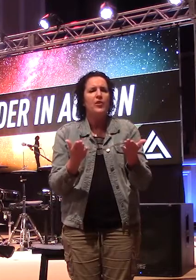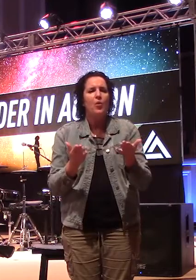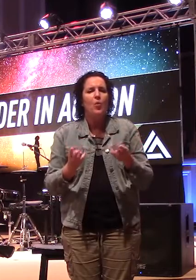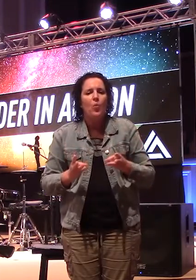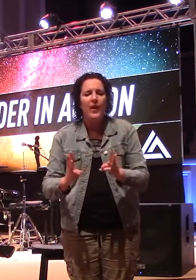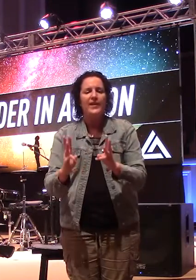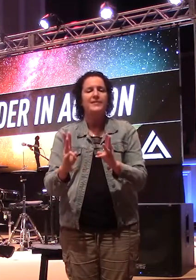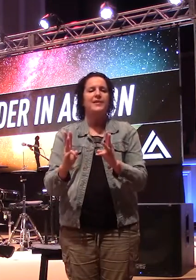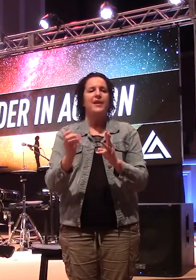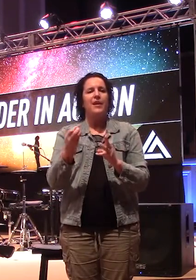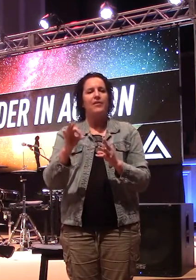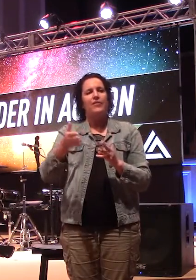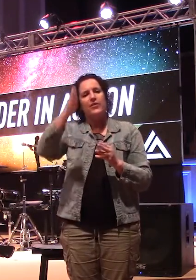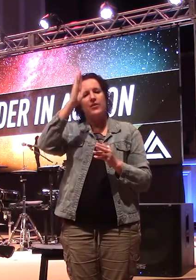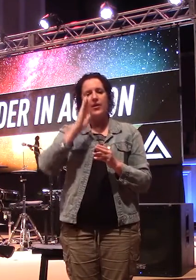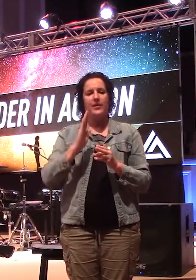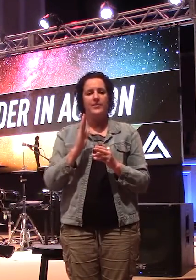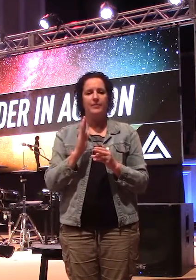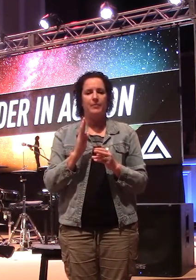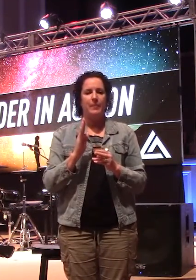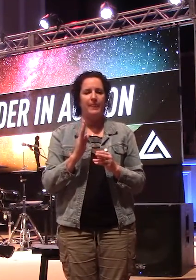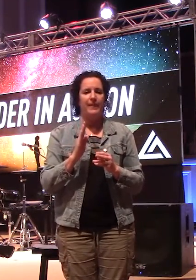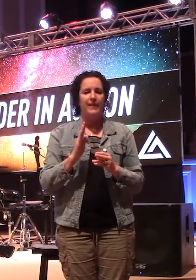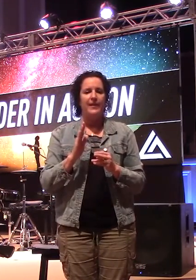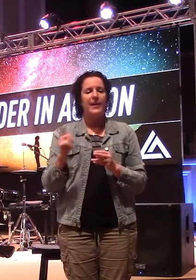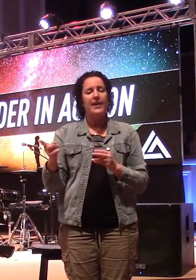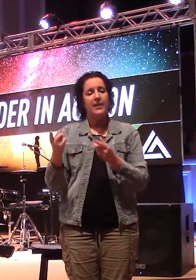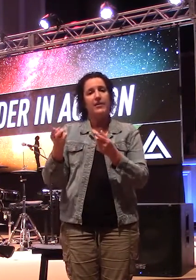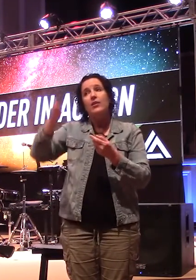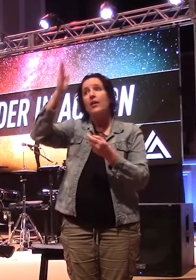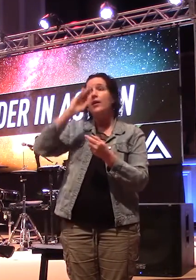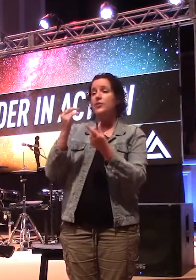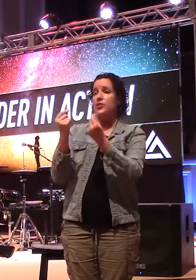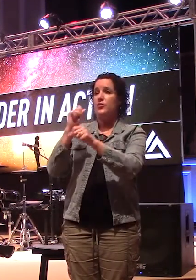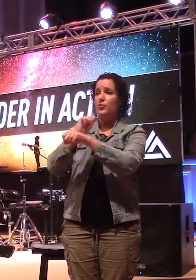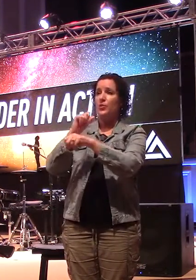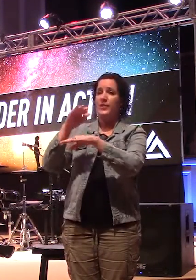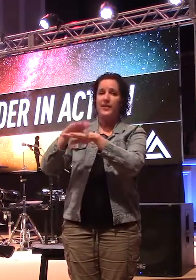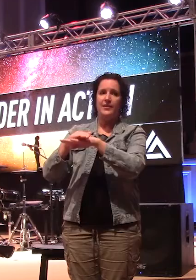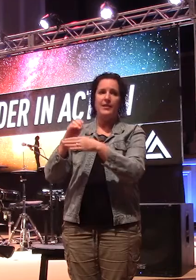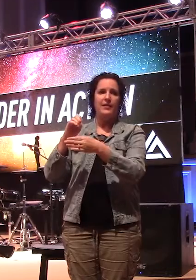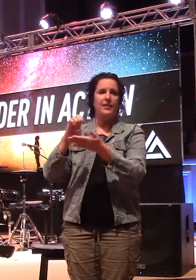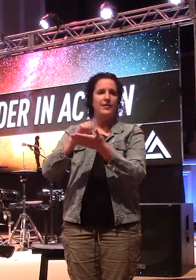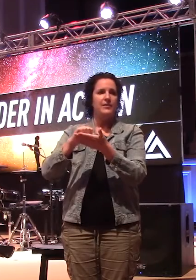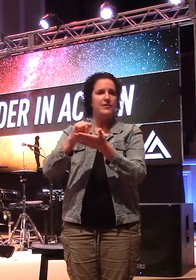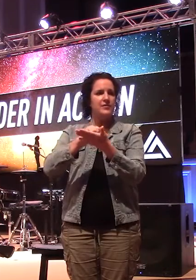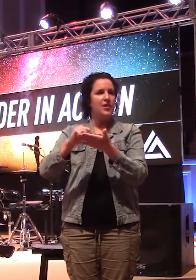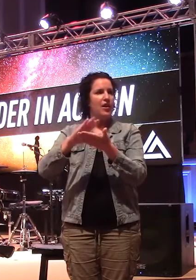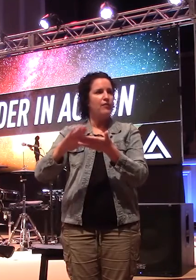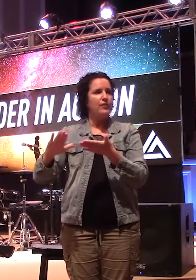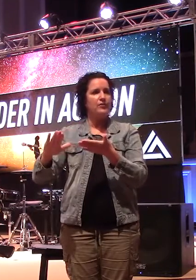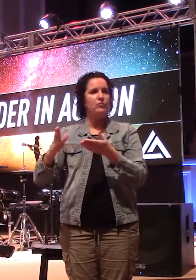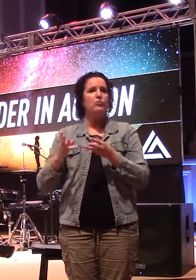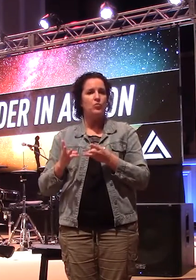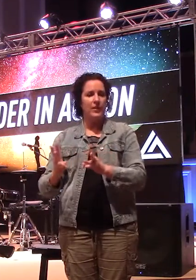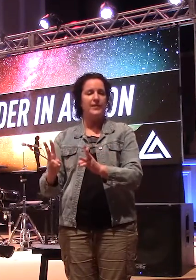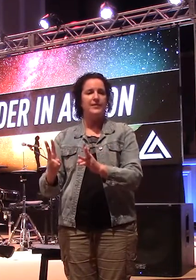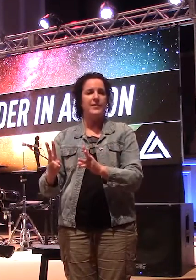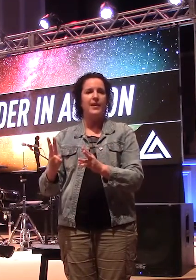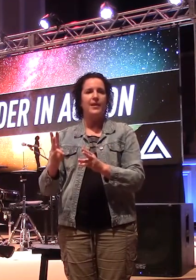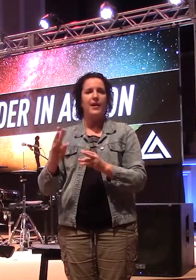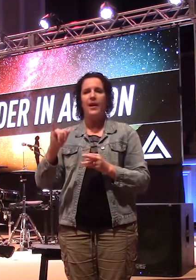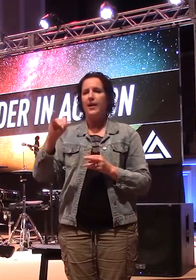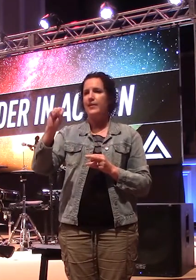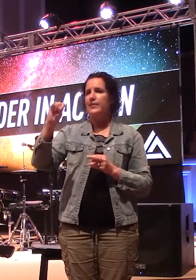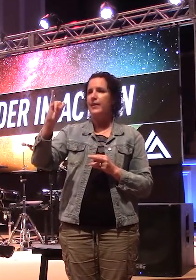me give you a few of them. Number one, God does his work in sovereign ways. Turn to Isaiah chapter 40. Isaiah chapter 40.